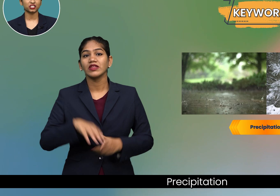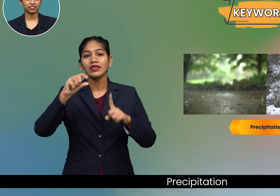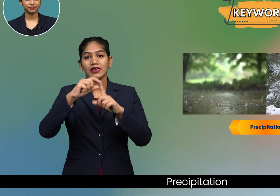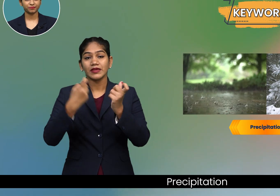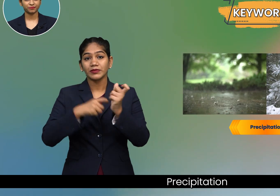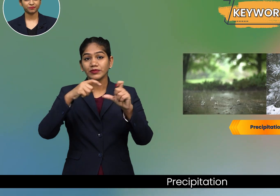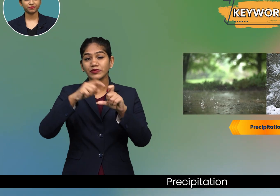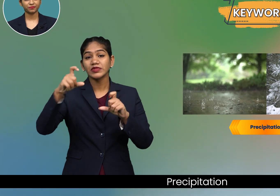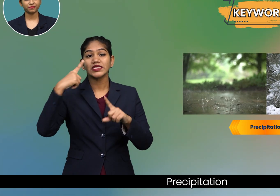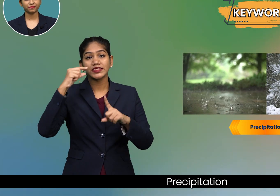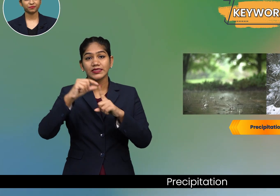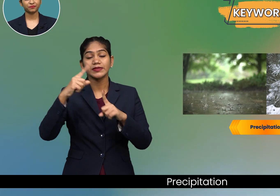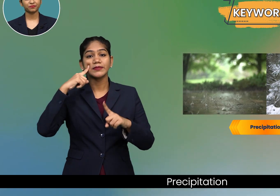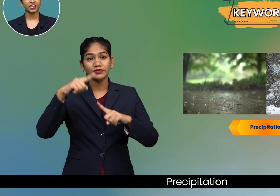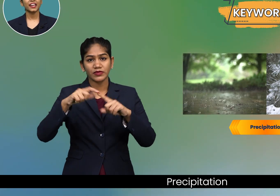Precipitation: